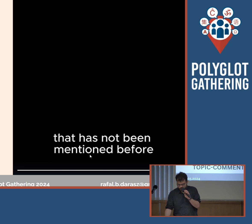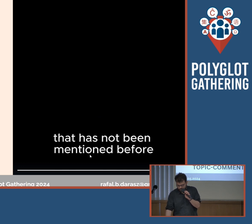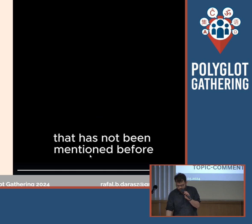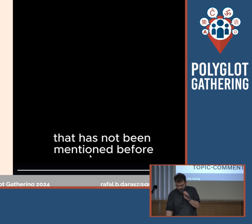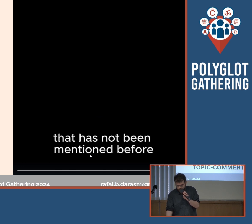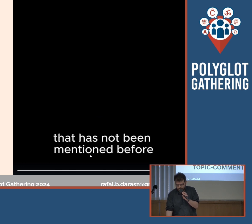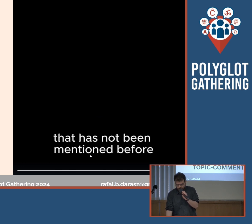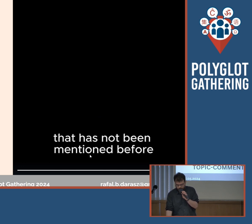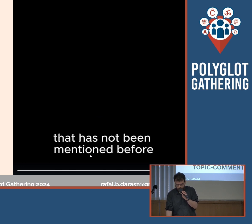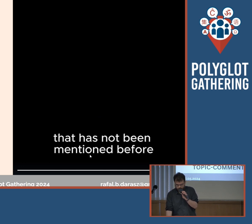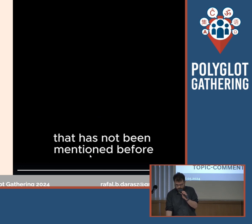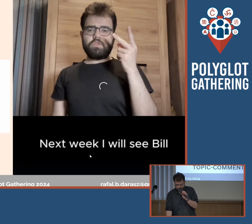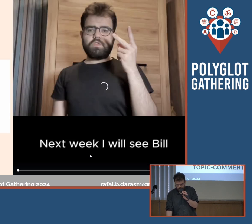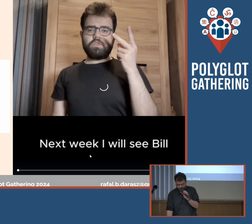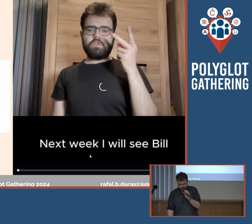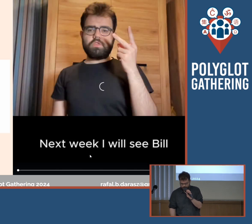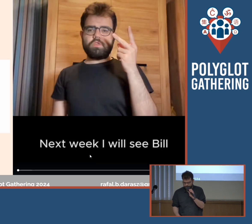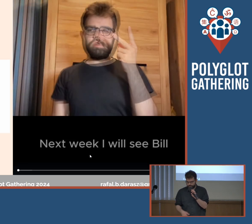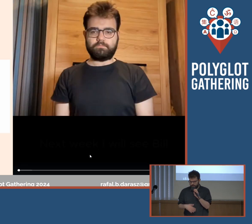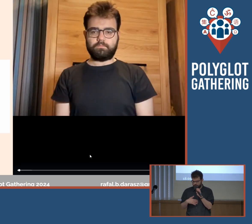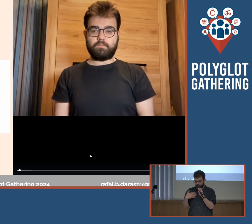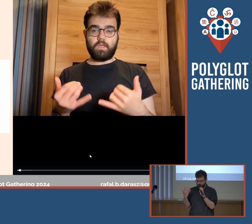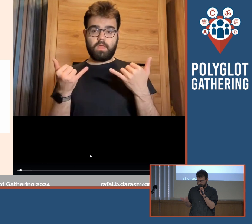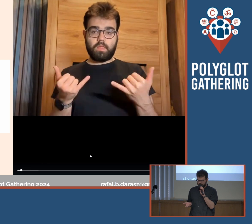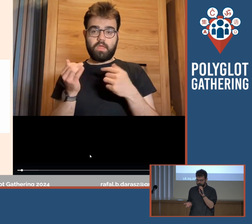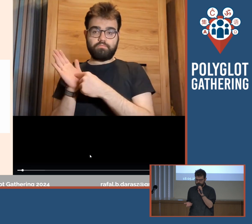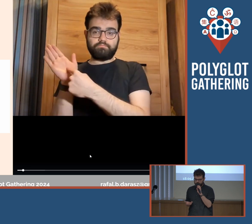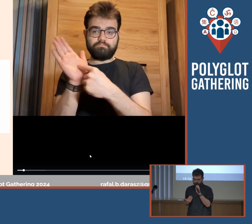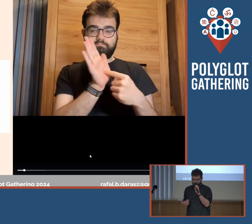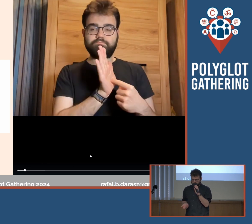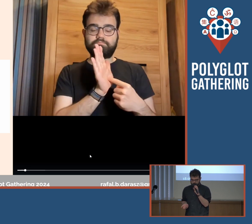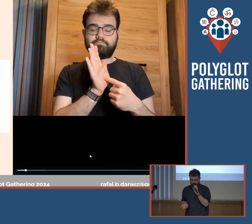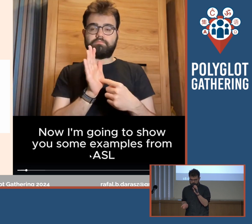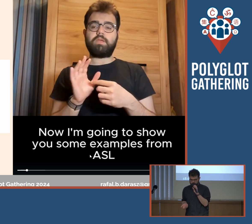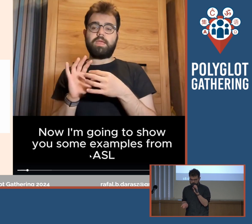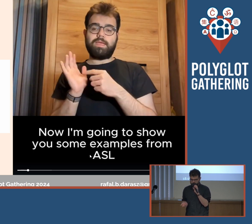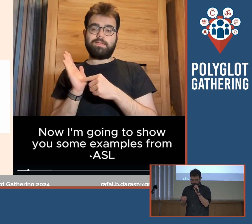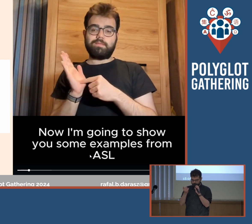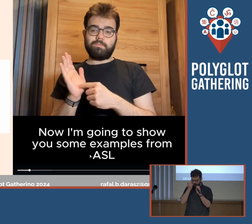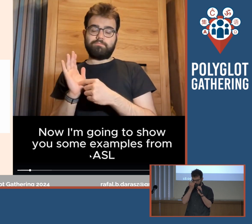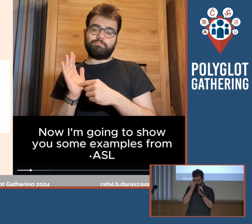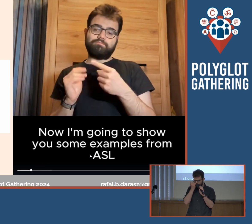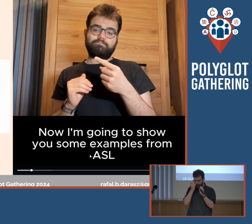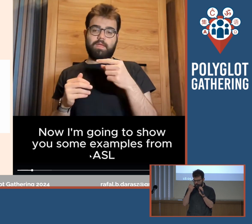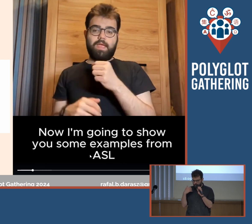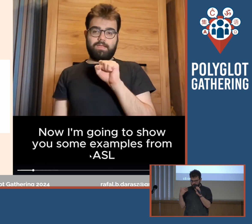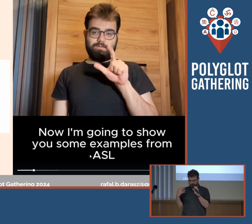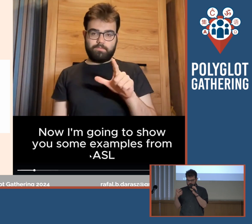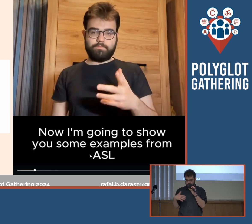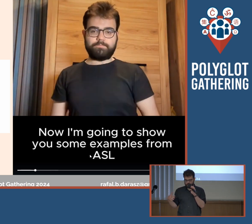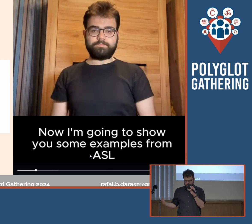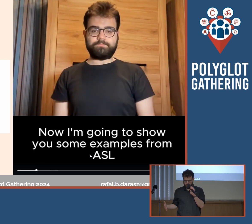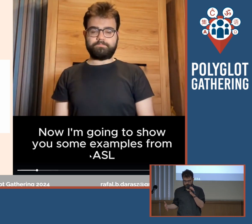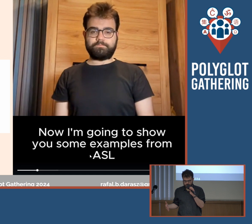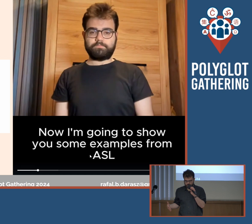new piece of information that we want to add. So here are some examples from the American Sign Language with